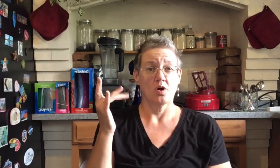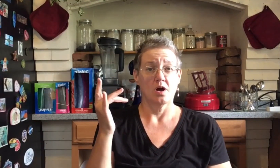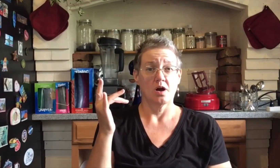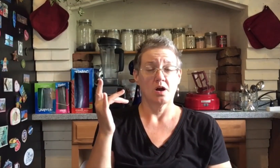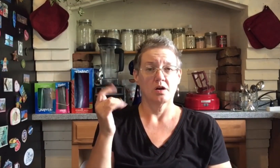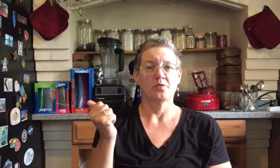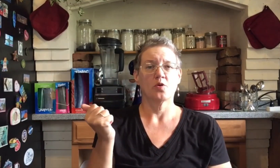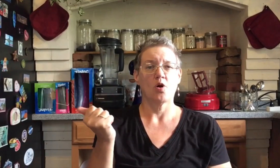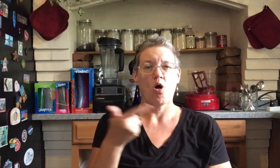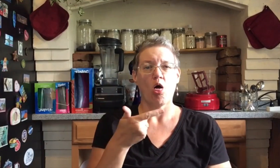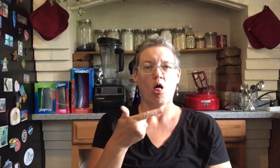Why?